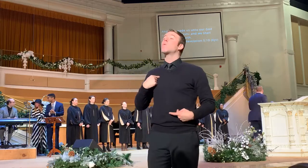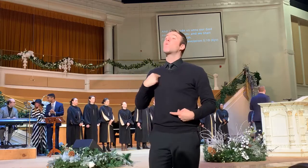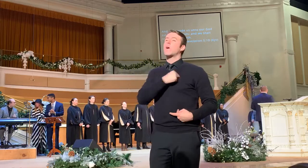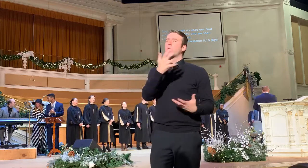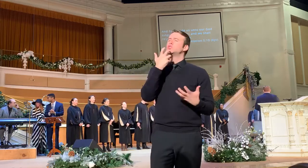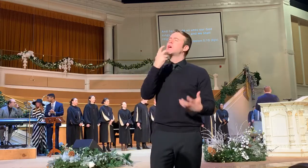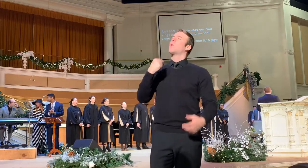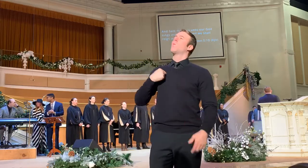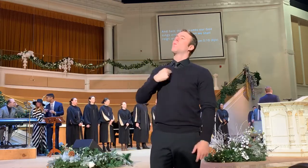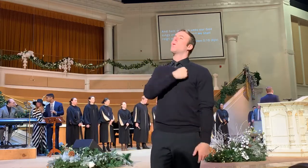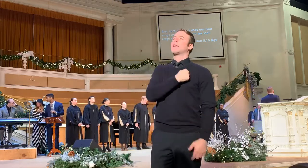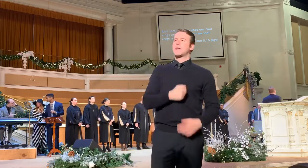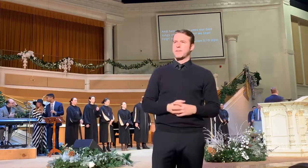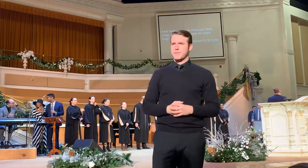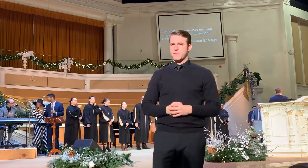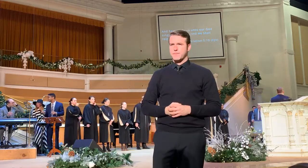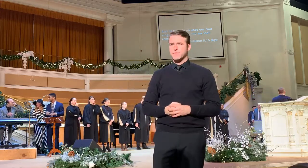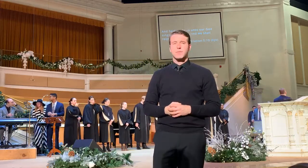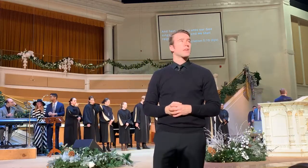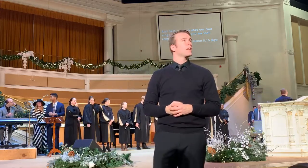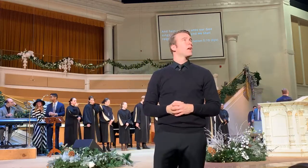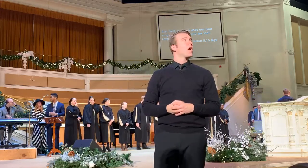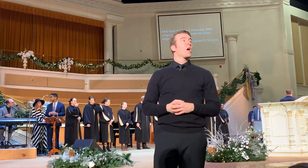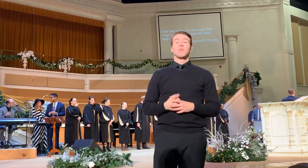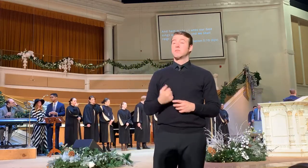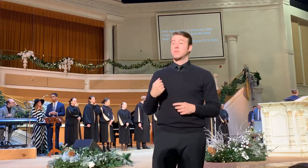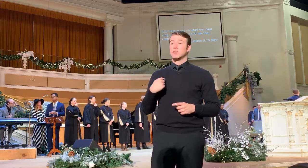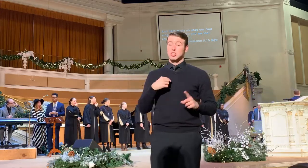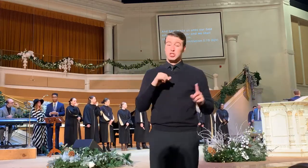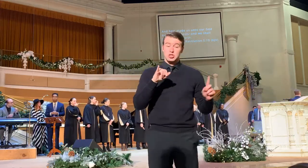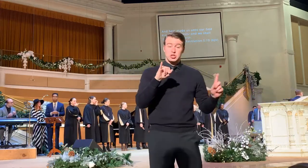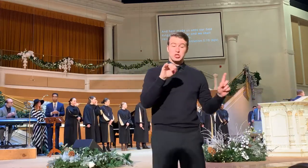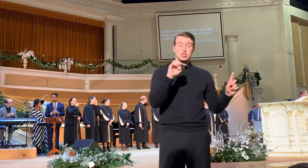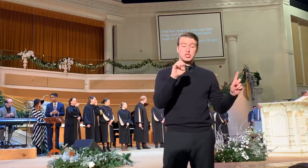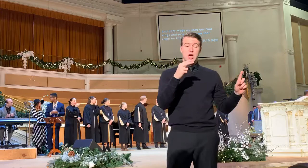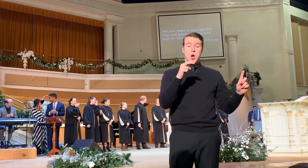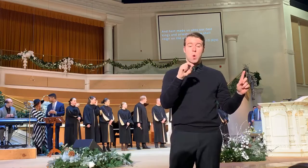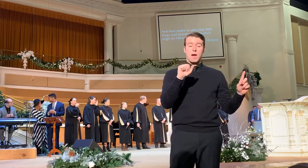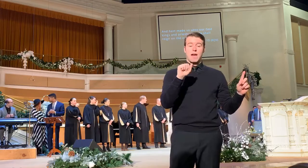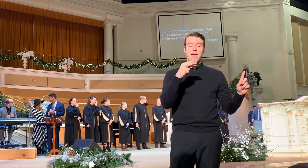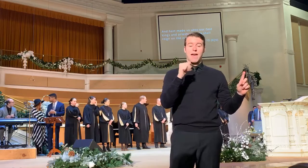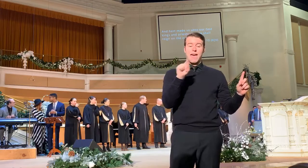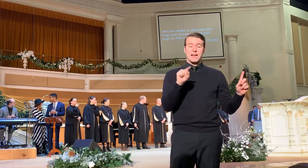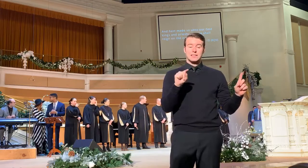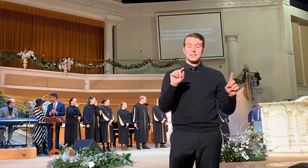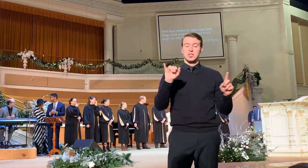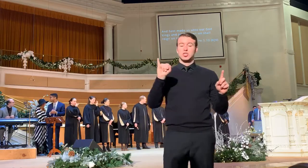shall we? We. We're a long way from Jehoahaz and Jehoiakim. Yes,